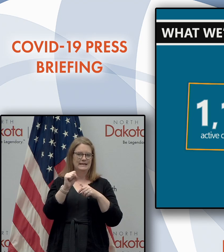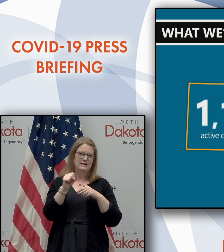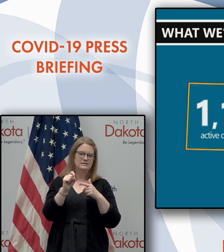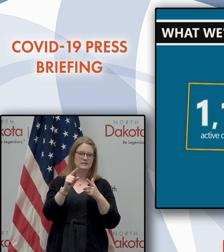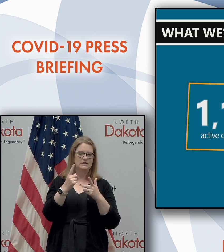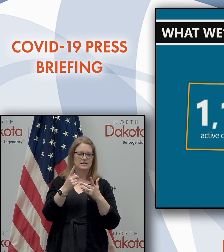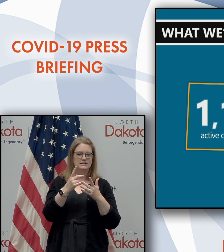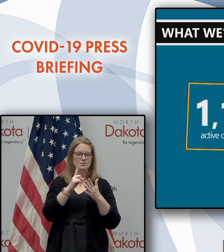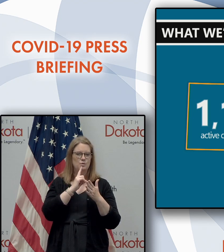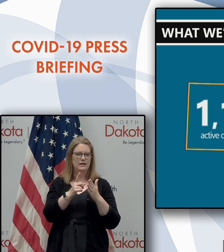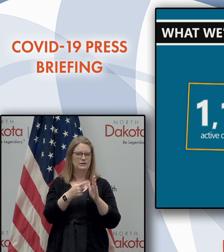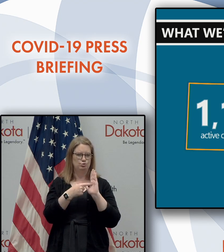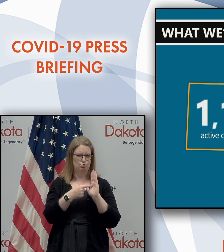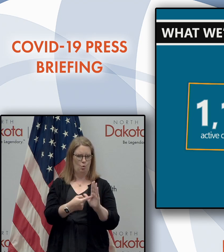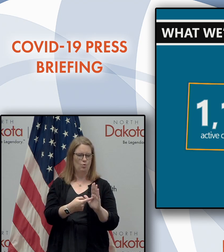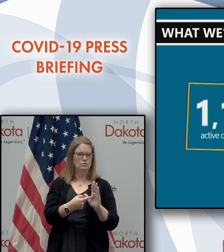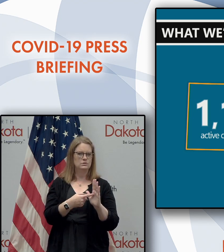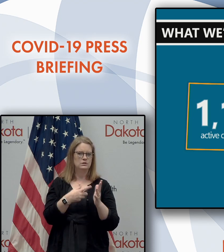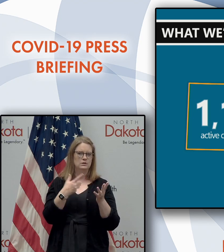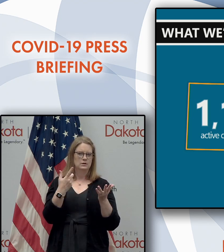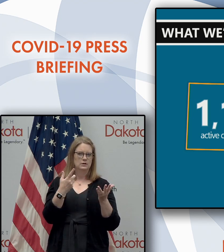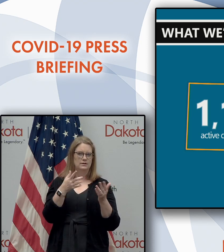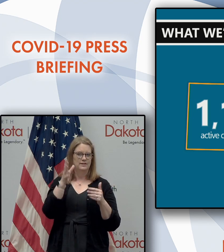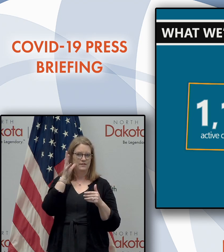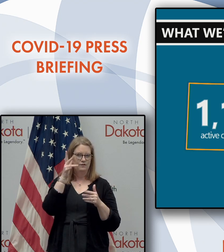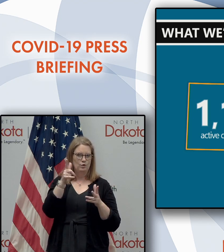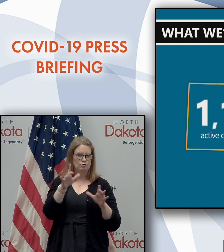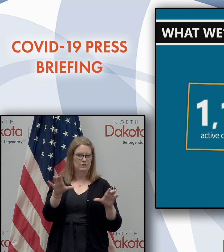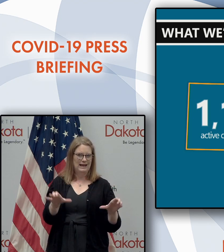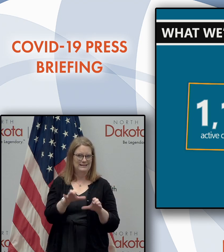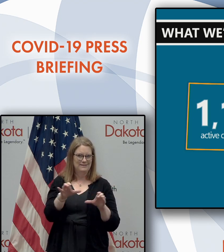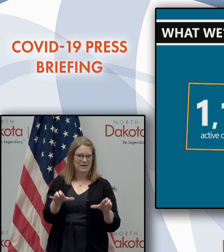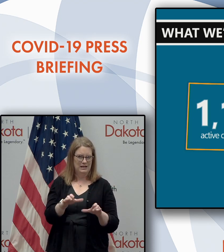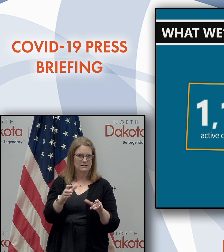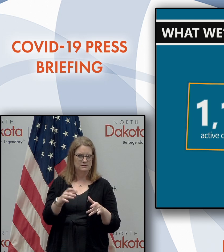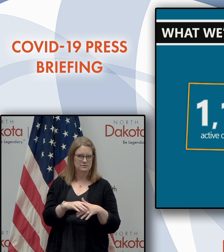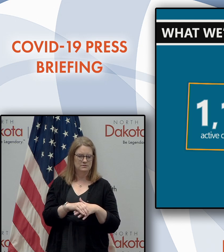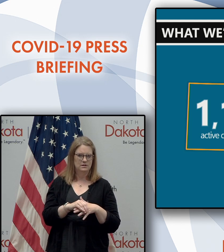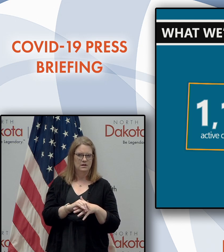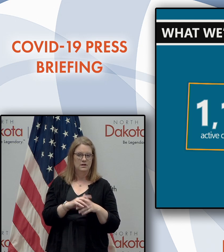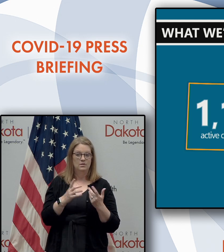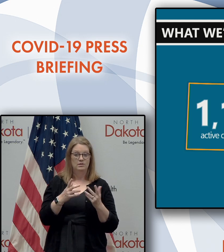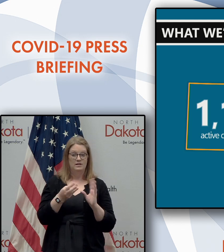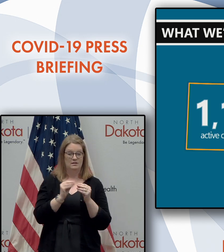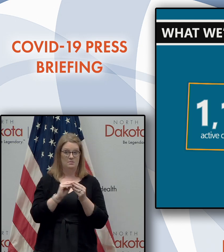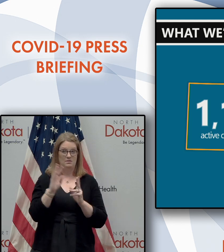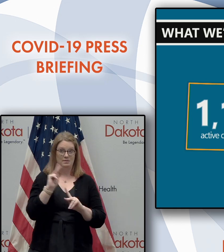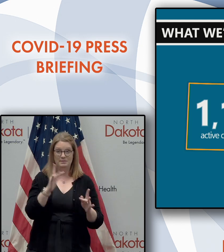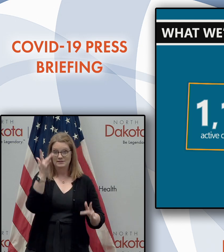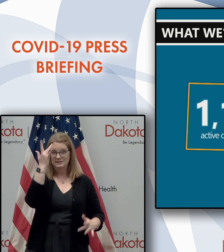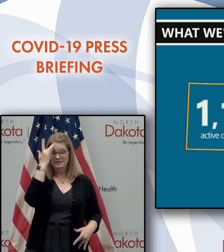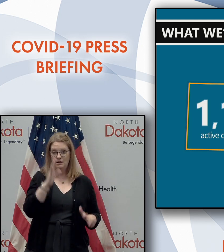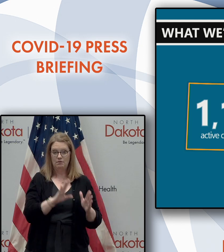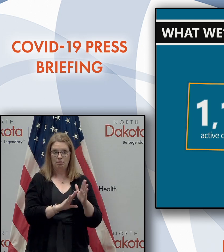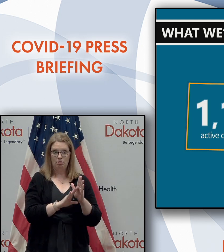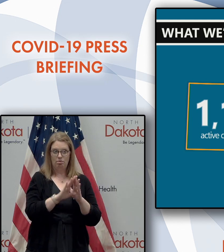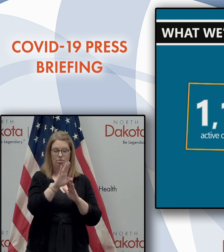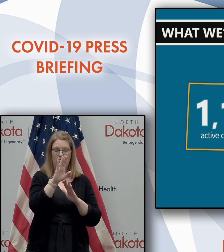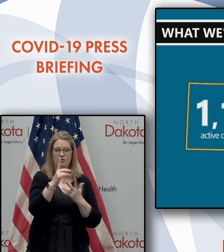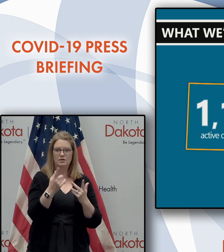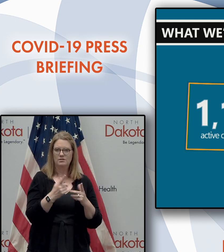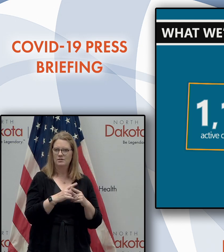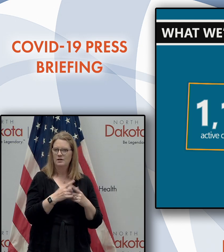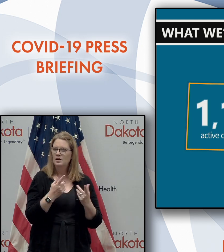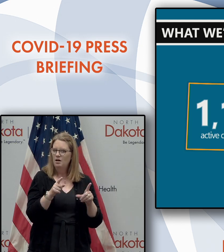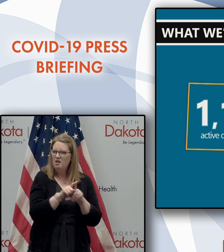a indicator of future activity. When those active cases go up, depending on the age and underlying